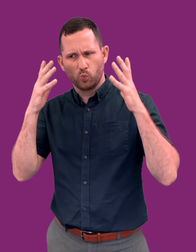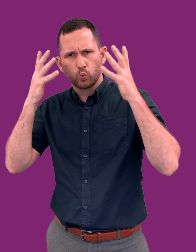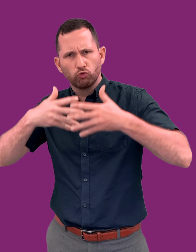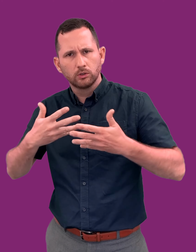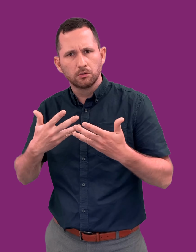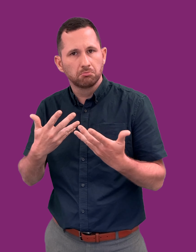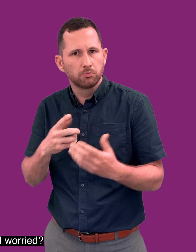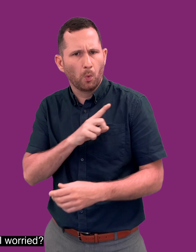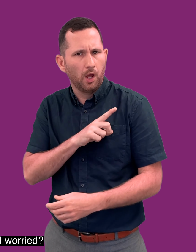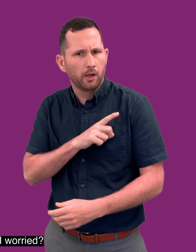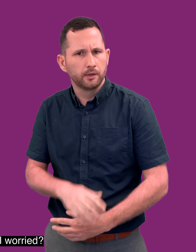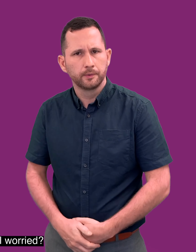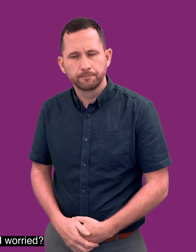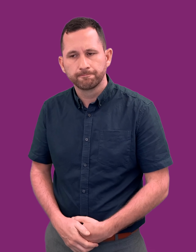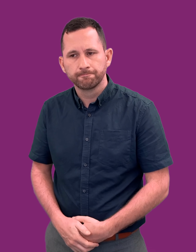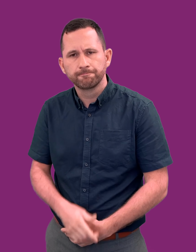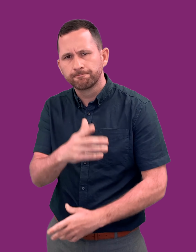Why am I worried?